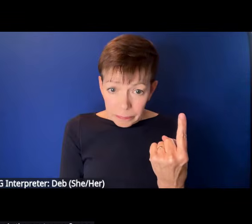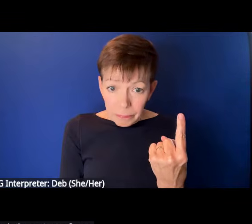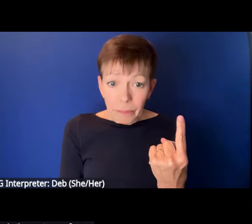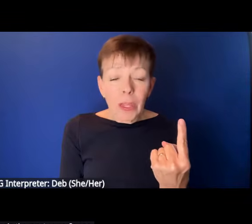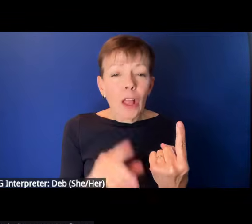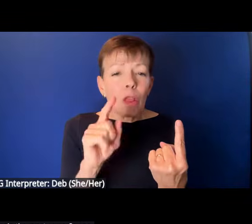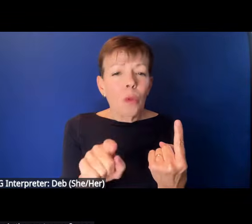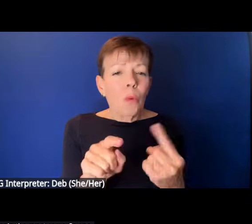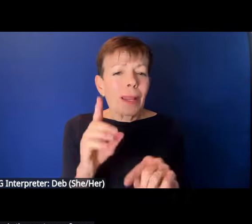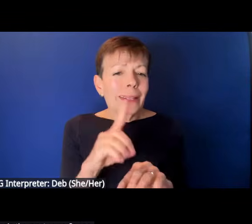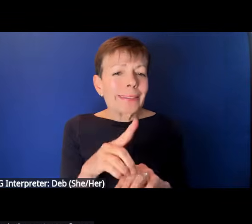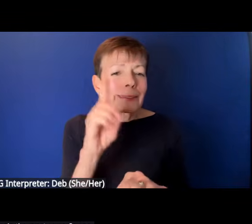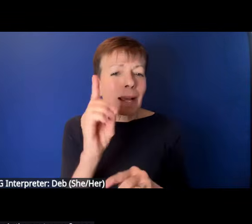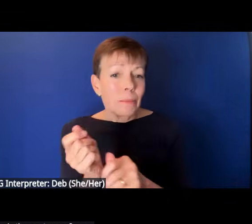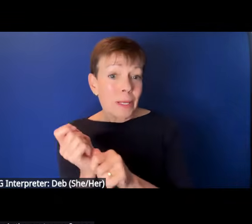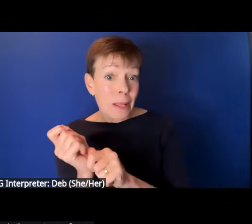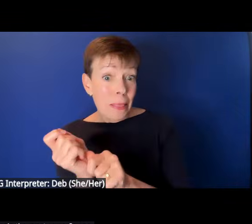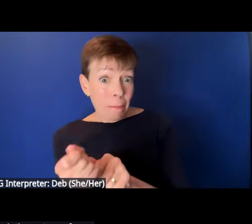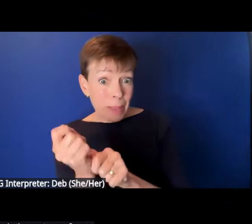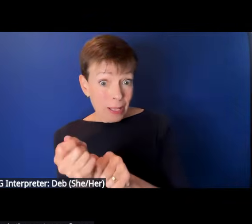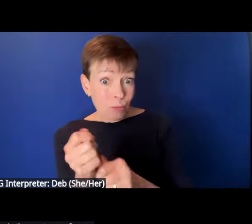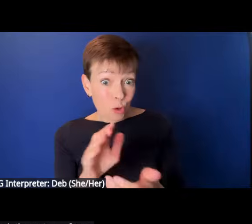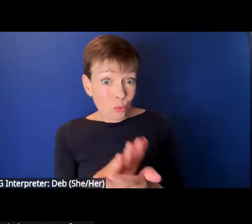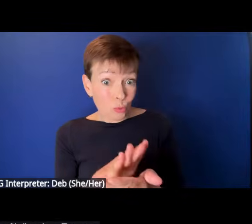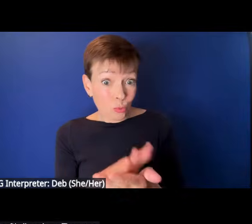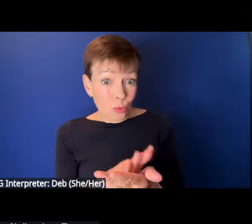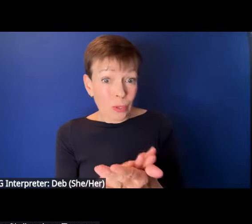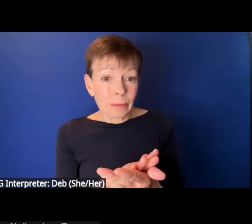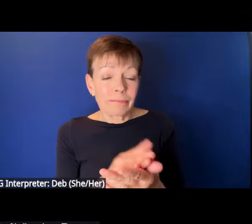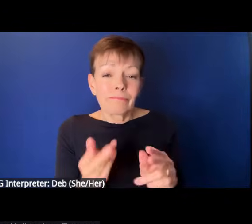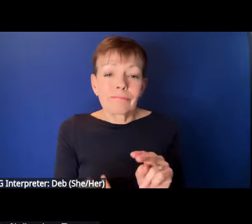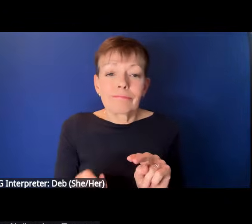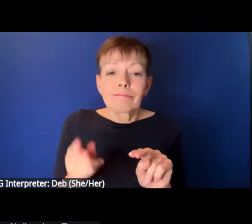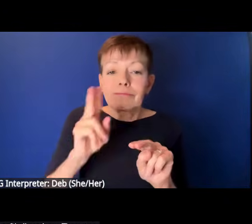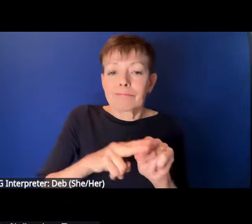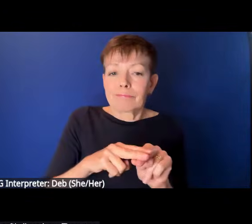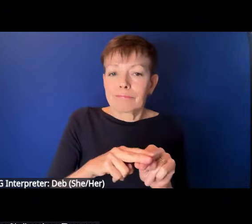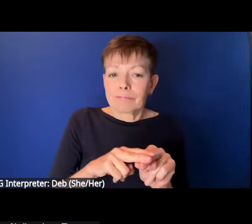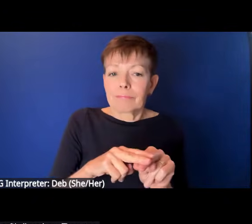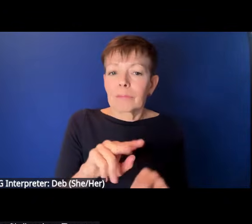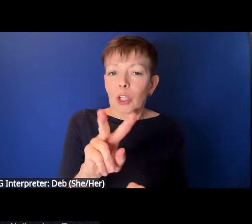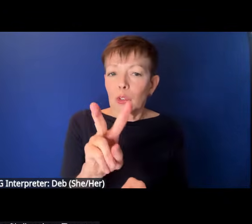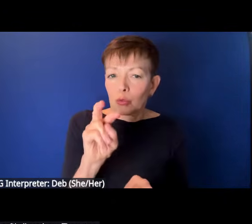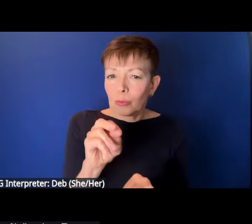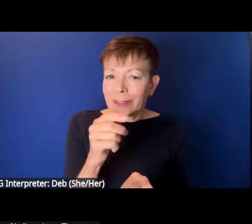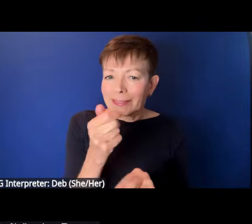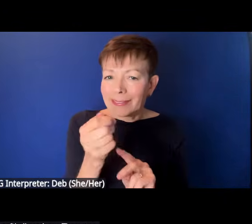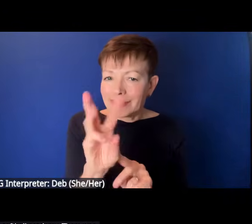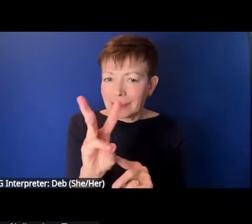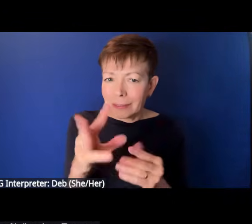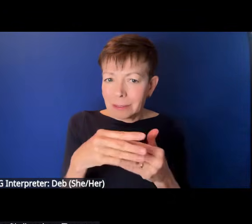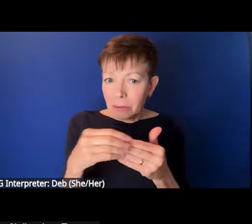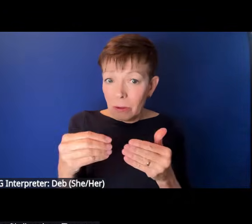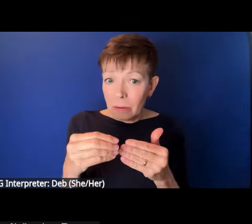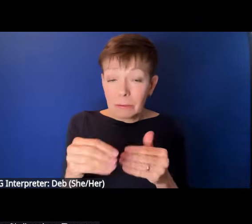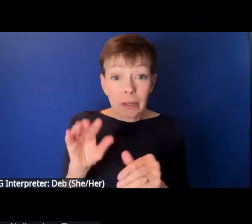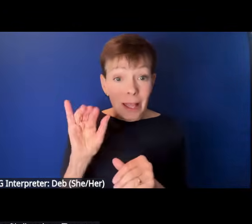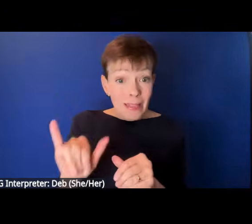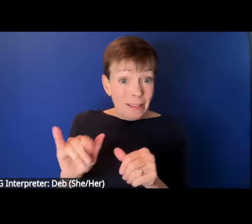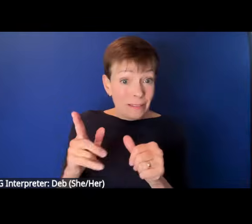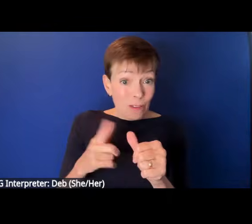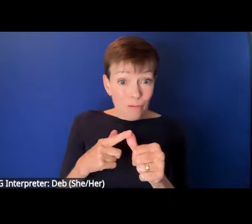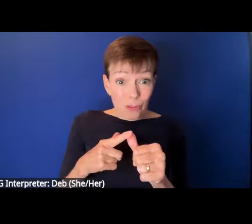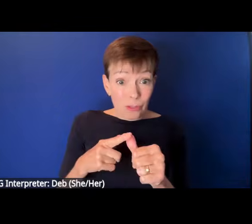Excellence Baseball and Softball Academy, there was an increase of $216 compared to last year. This is the first increase at Lambert Park for